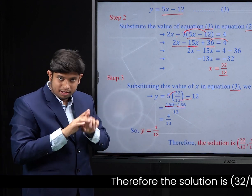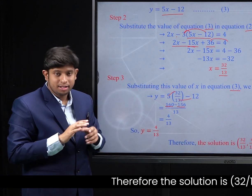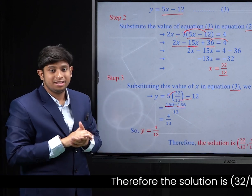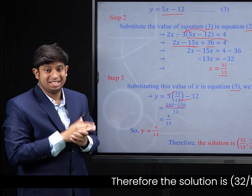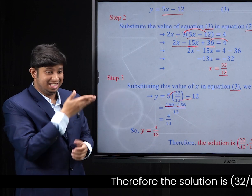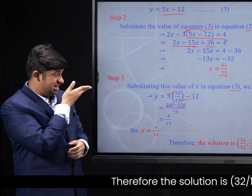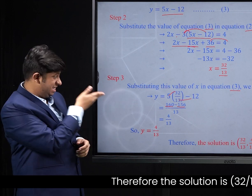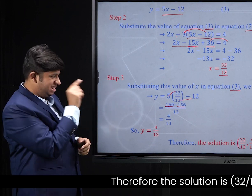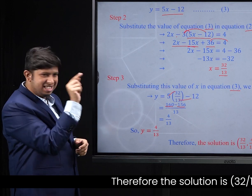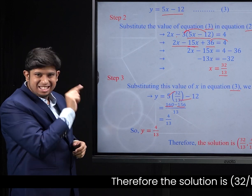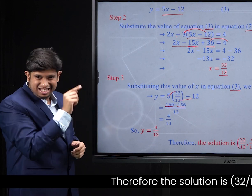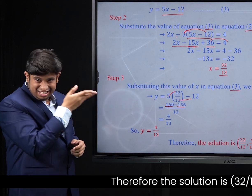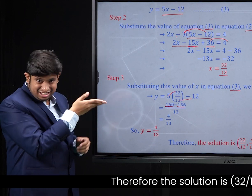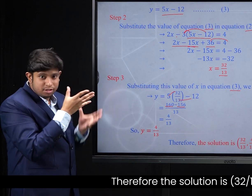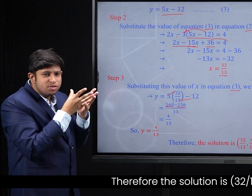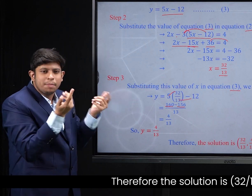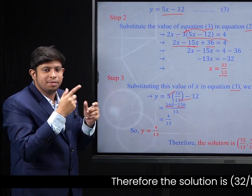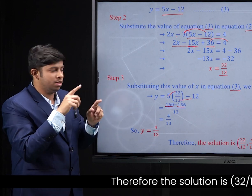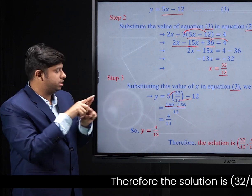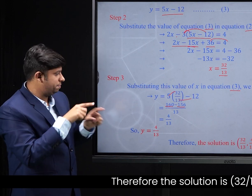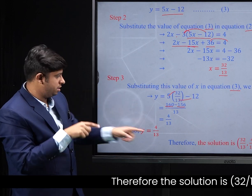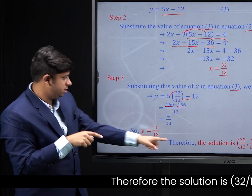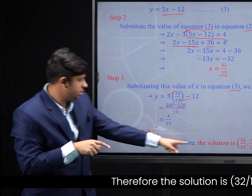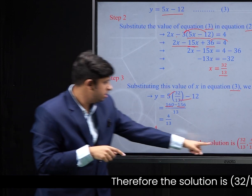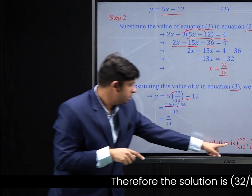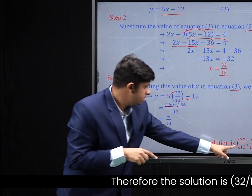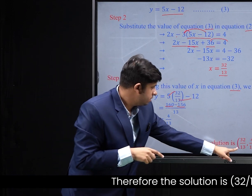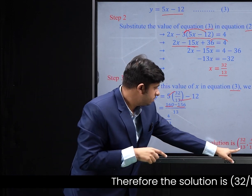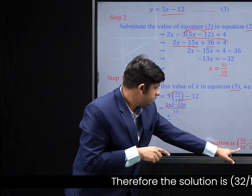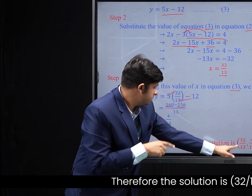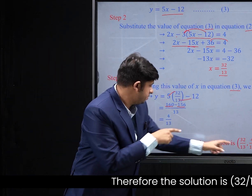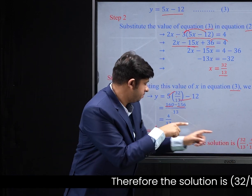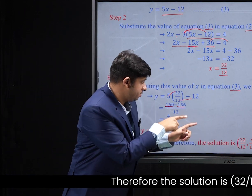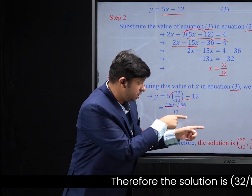Therefore, the solution is 32 by 13, comma 4 by 13.